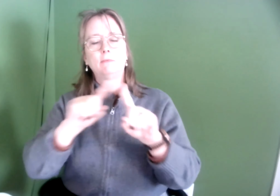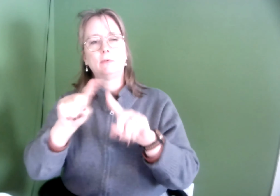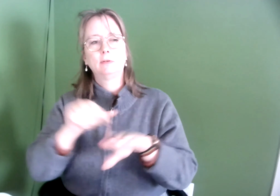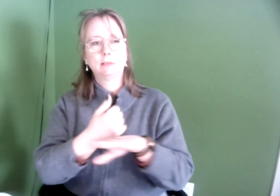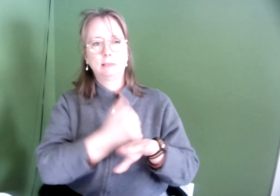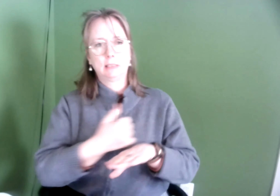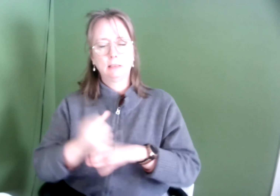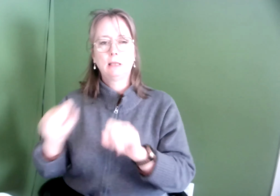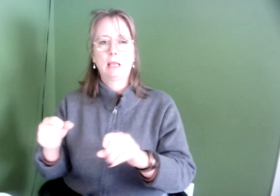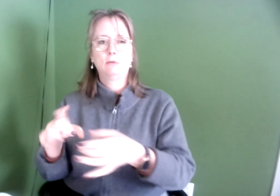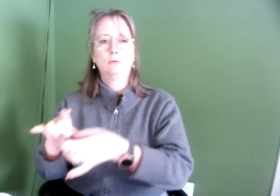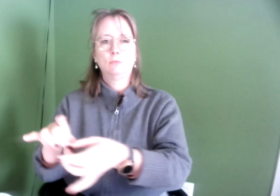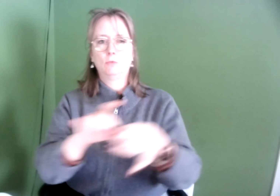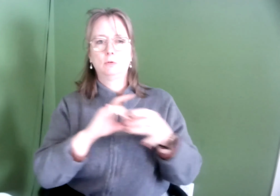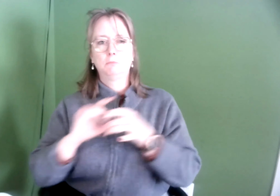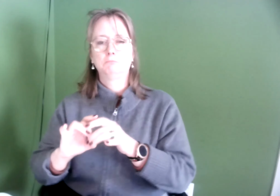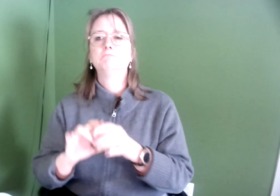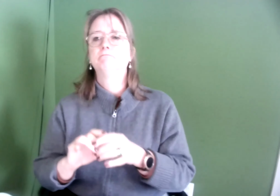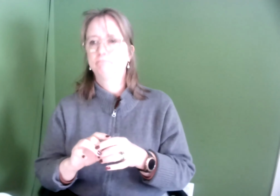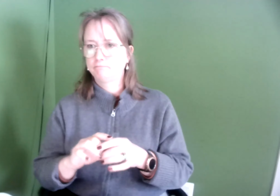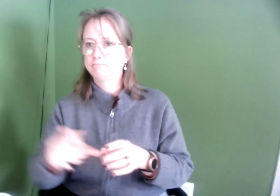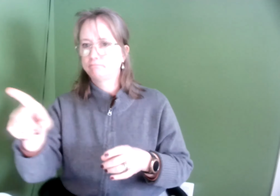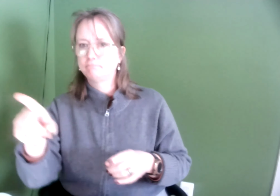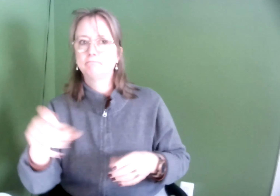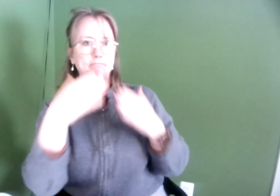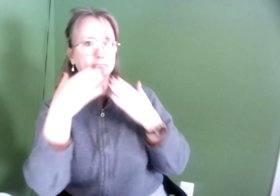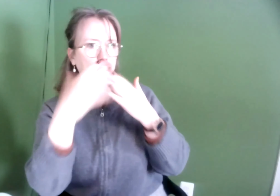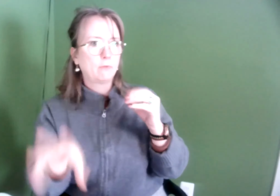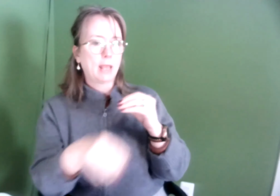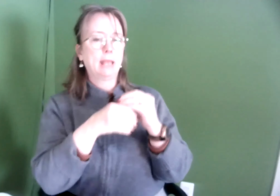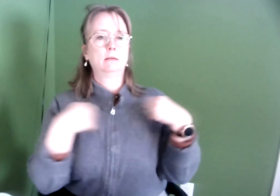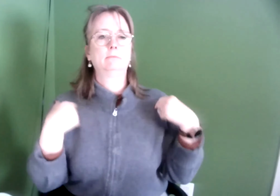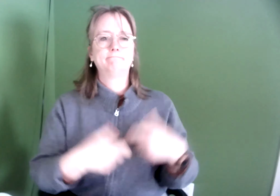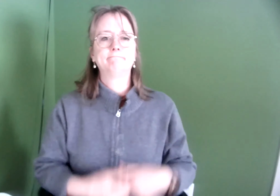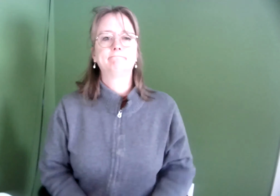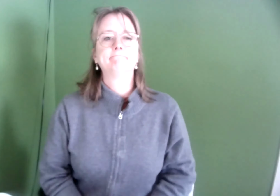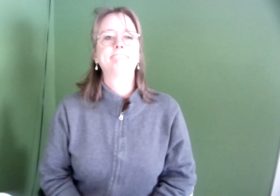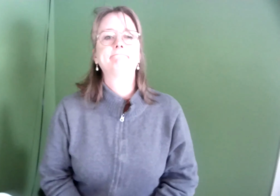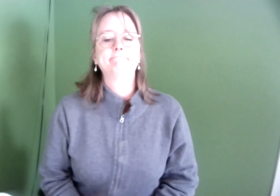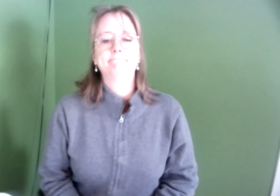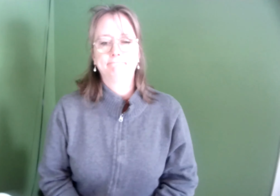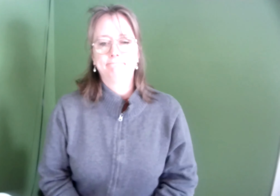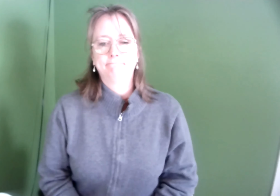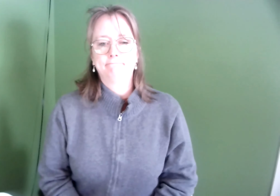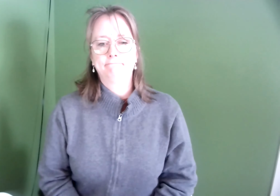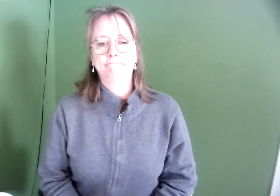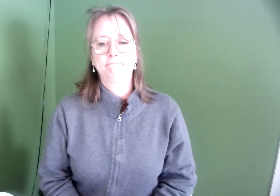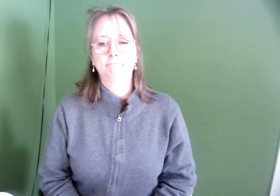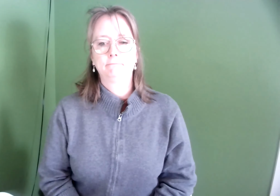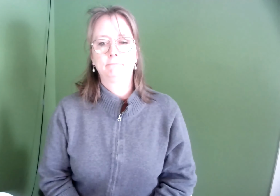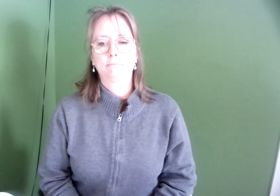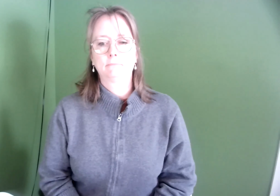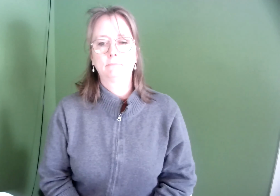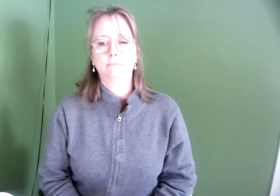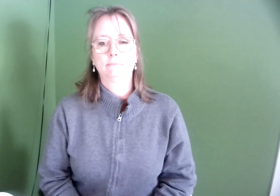yeah. Yeah, that's great. Thank you for adding that, Kathy. Entonces, yo creo que quise agregar es el correspondiente y eso es básicamente, yo